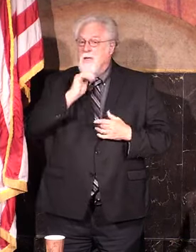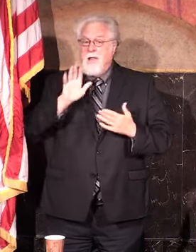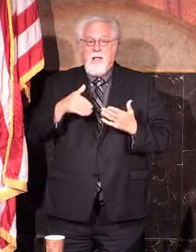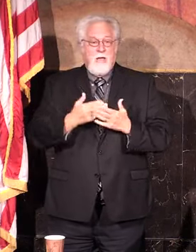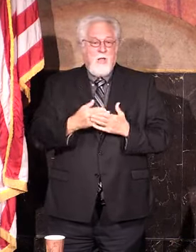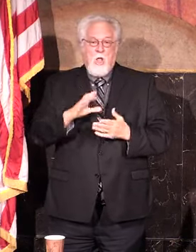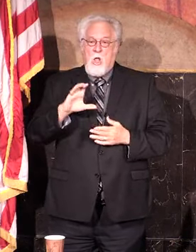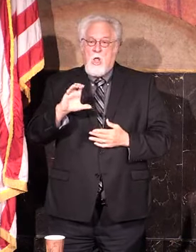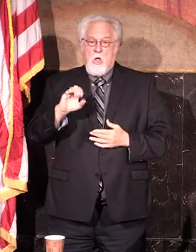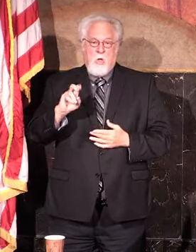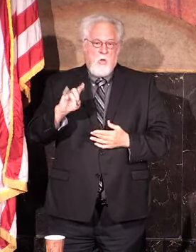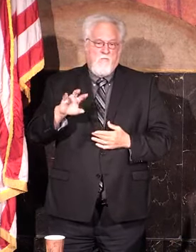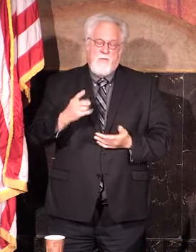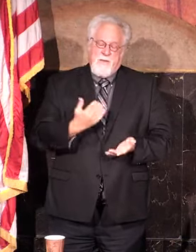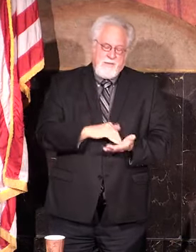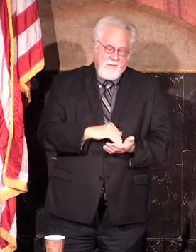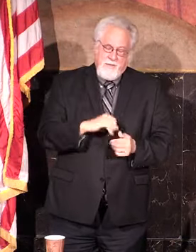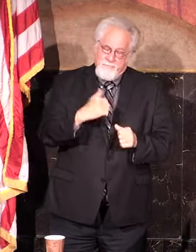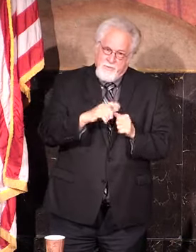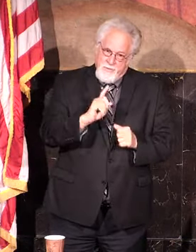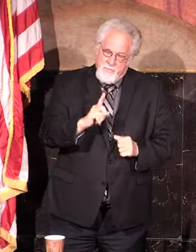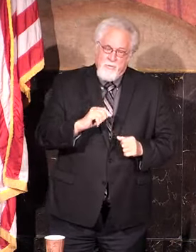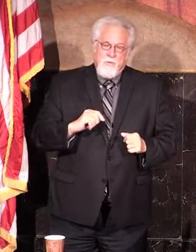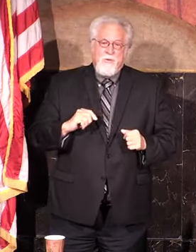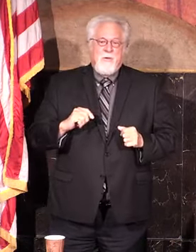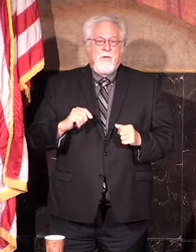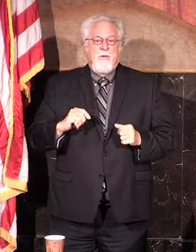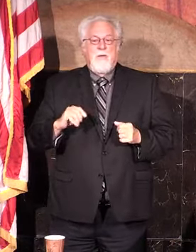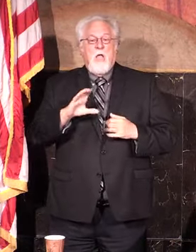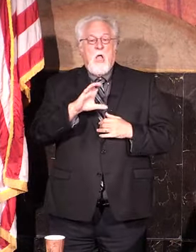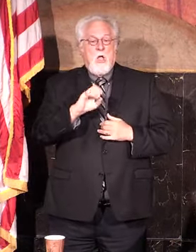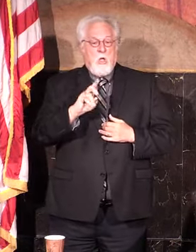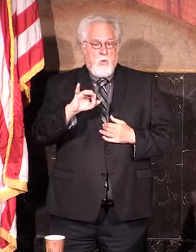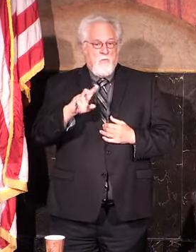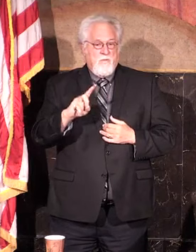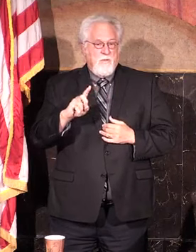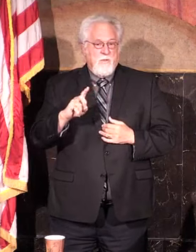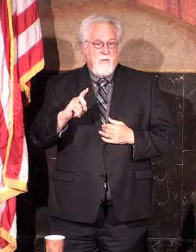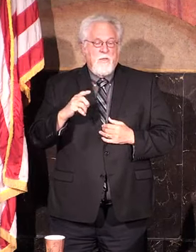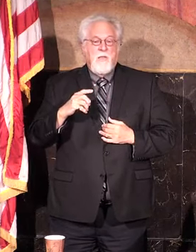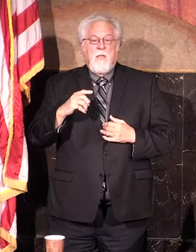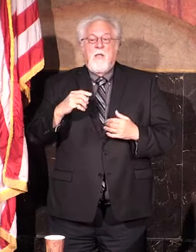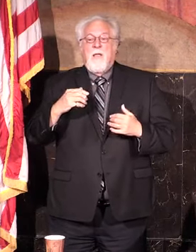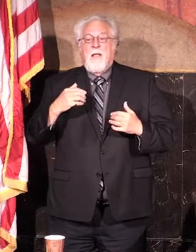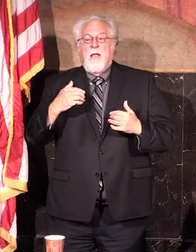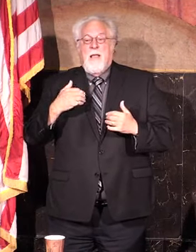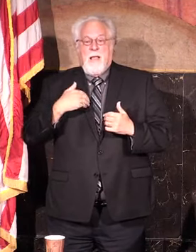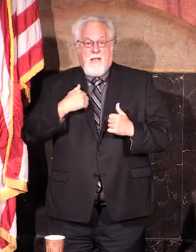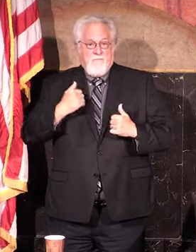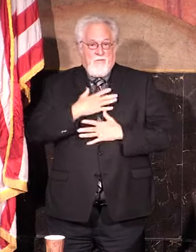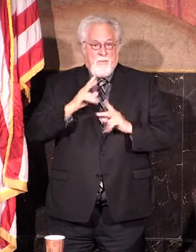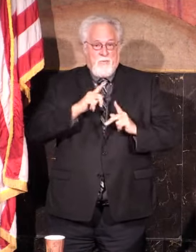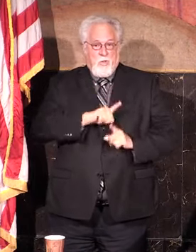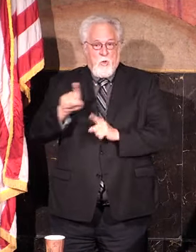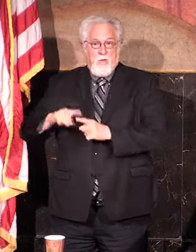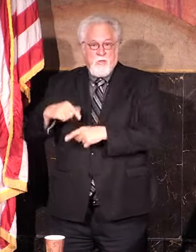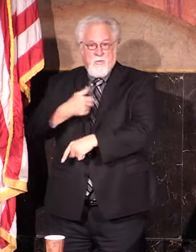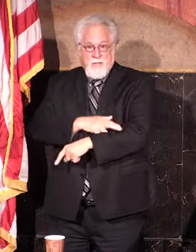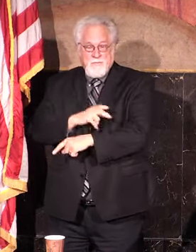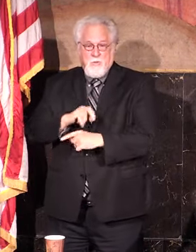just COVID. Again, keep in mind that, you know, with COVID, there has been fear for people coming to the hospital or seeing